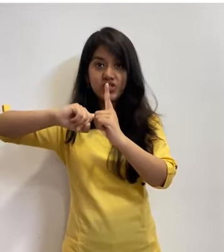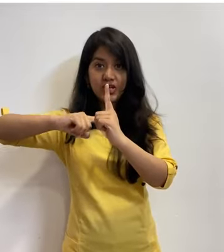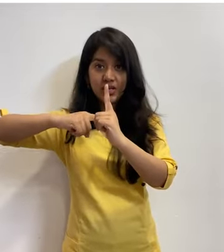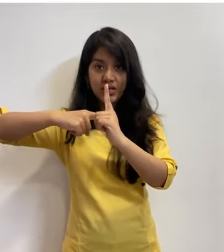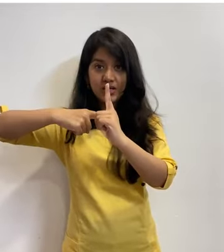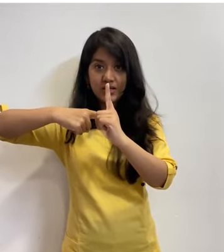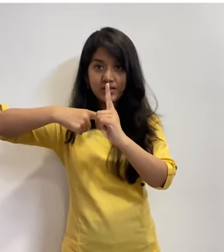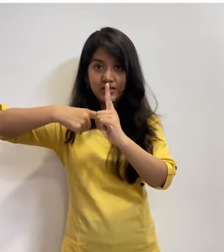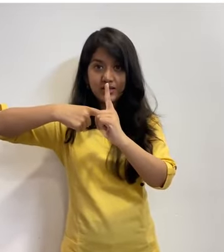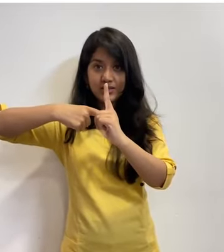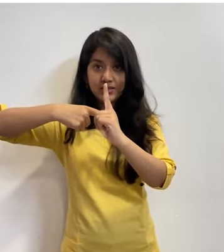J.